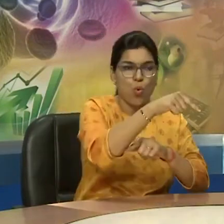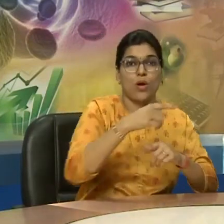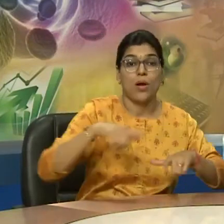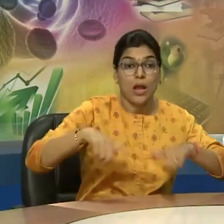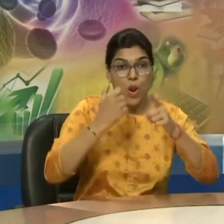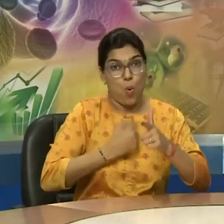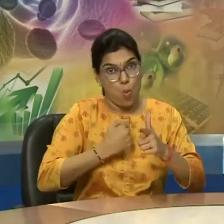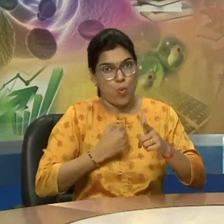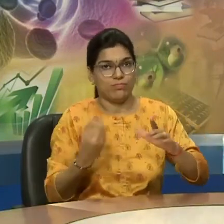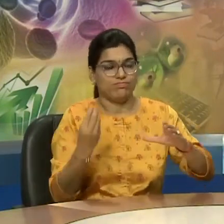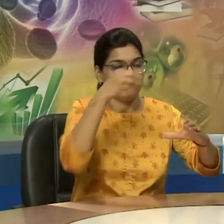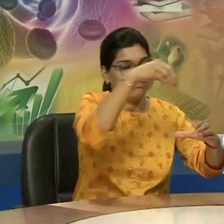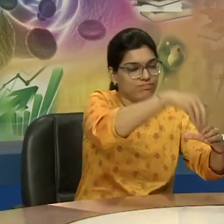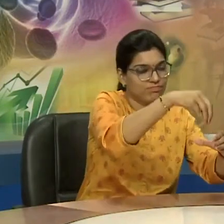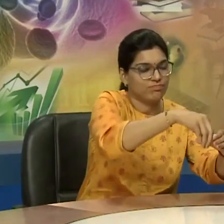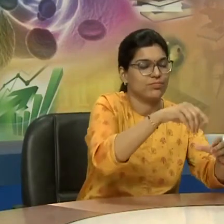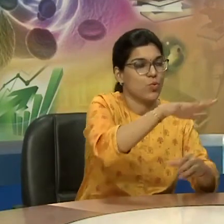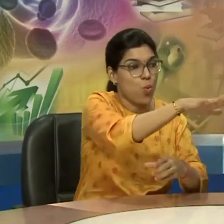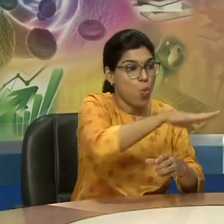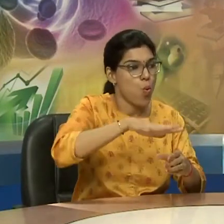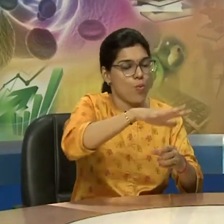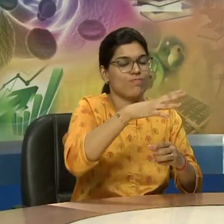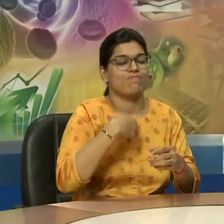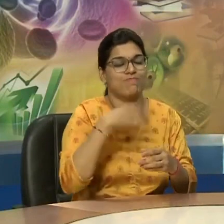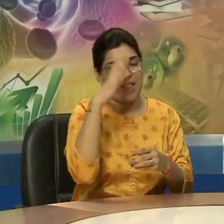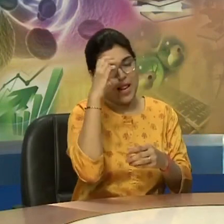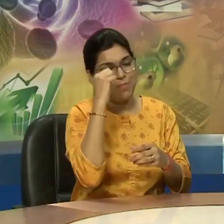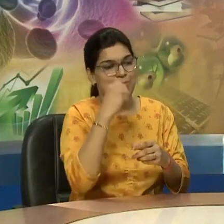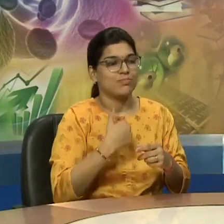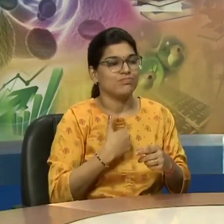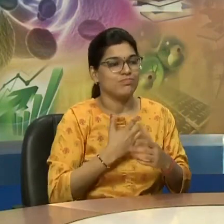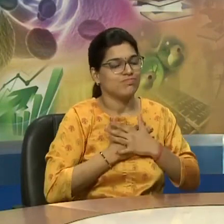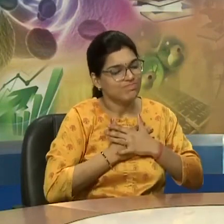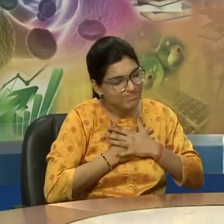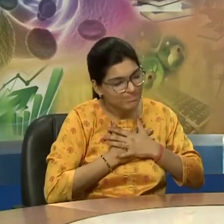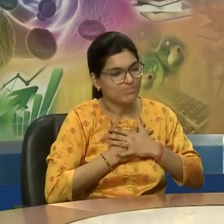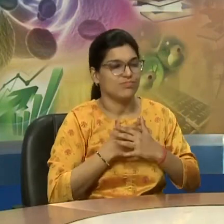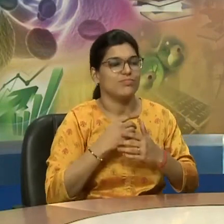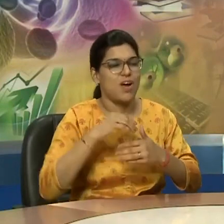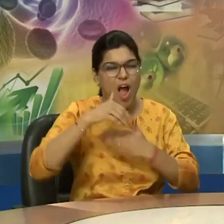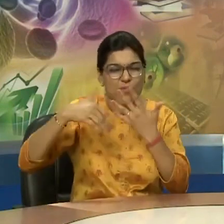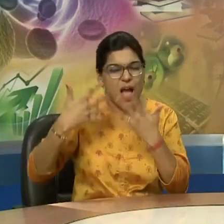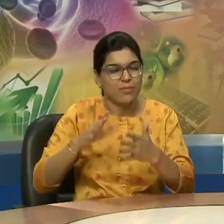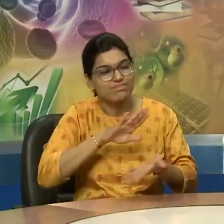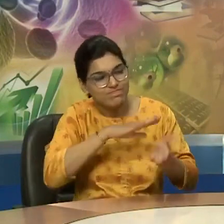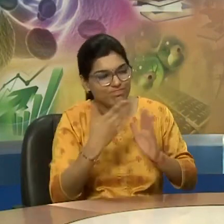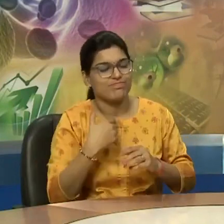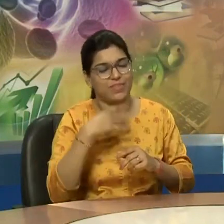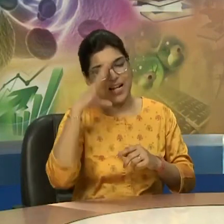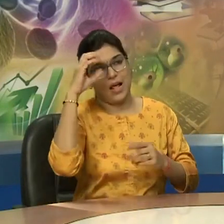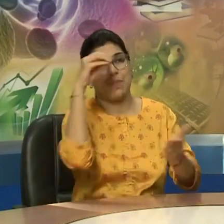1 in the fond memory of their departed loved